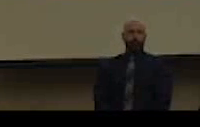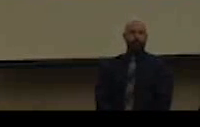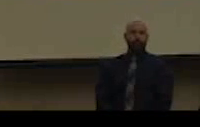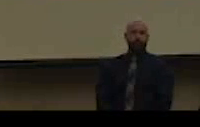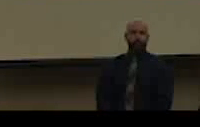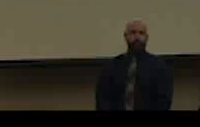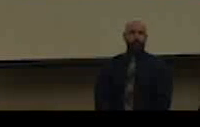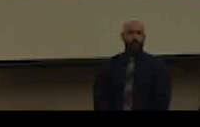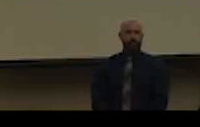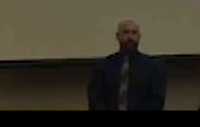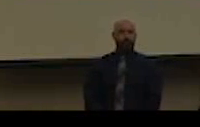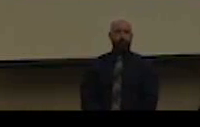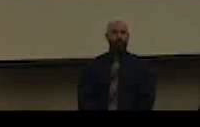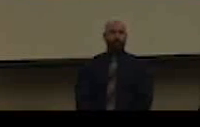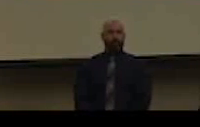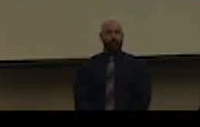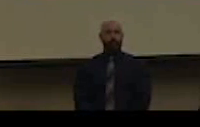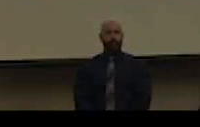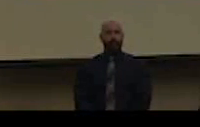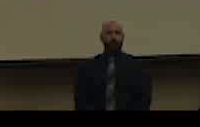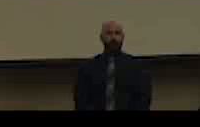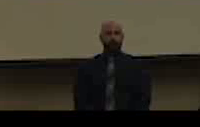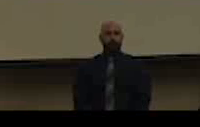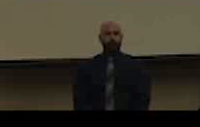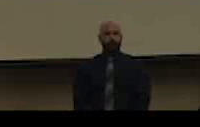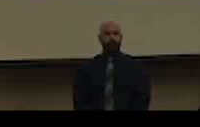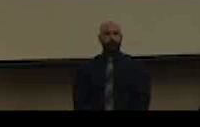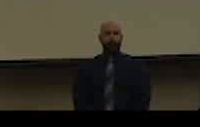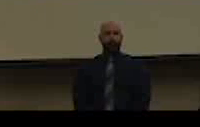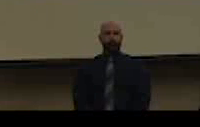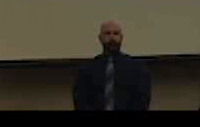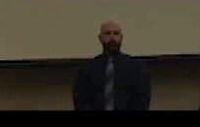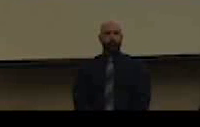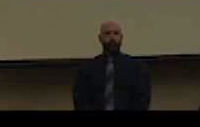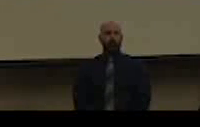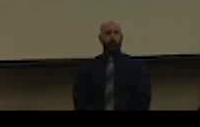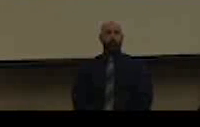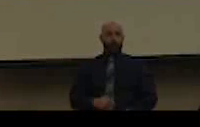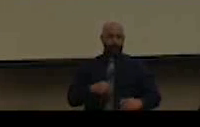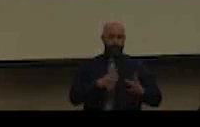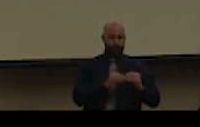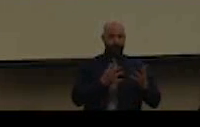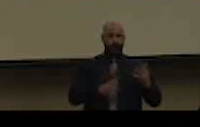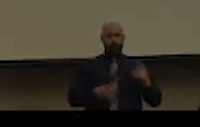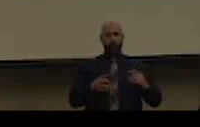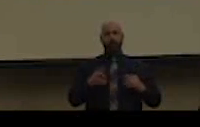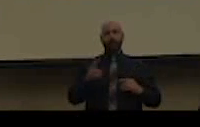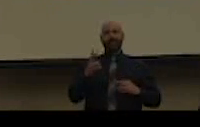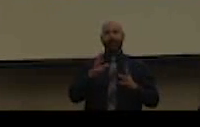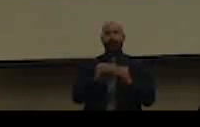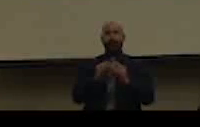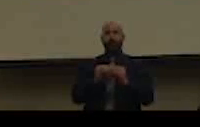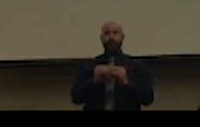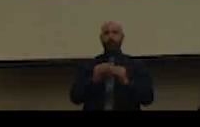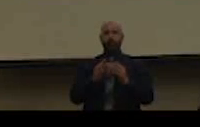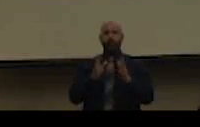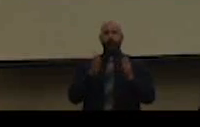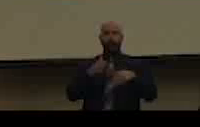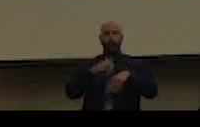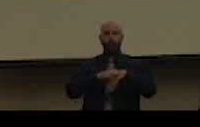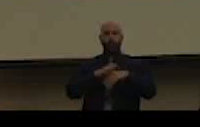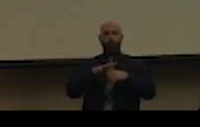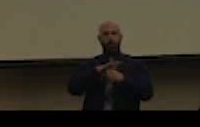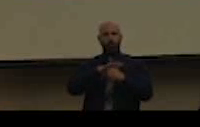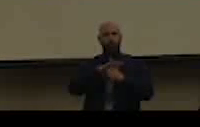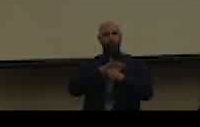in our second meeting to follow, a real focus on the locally driven decision making. Ready Start Networks,